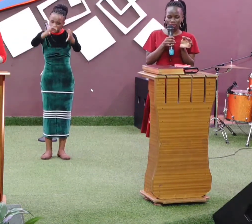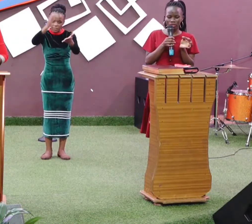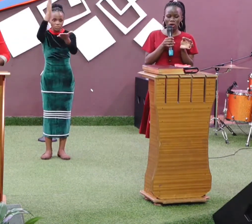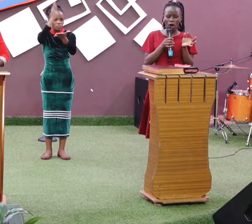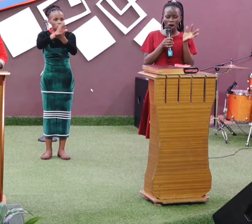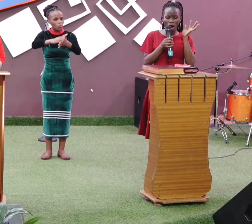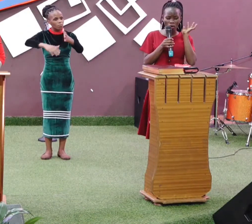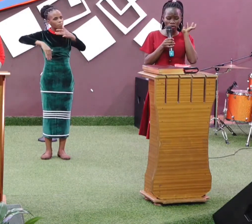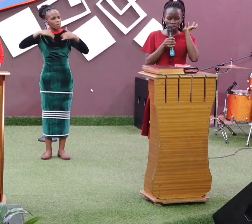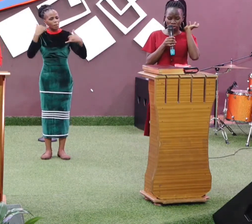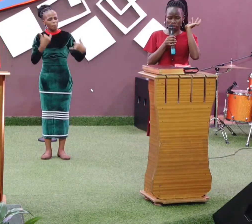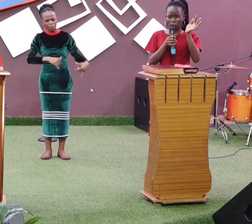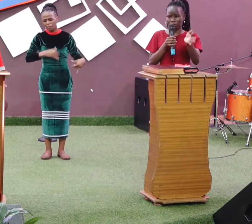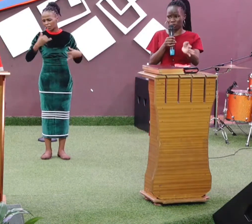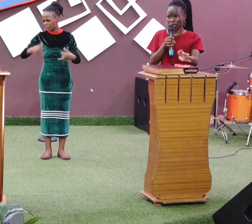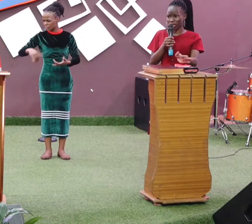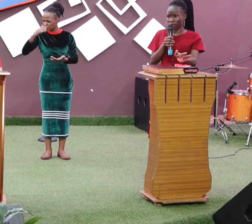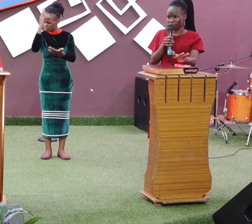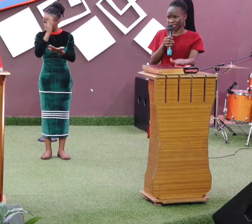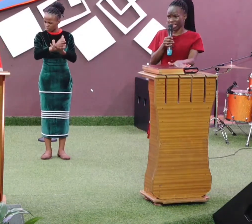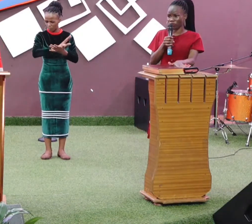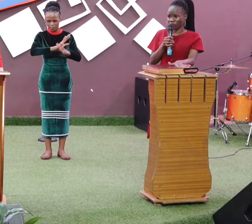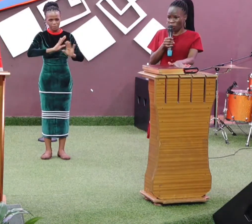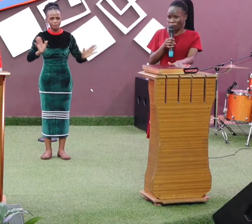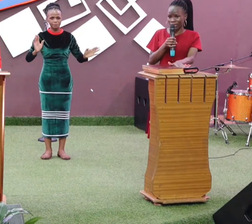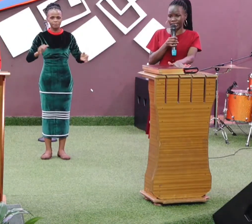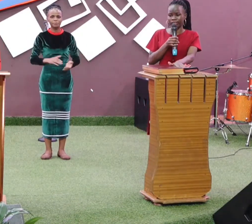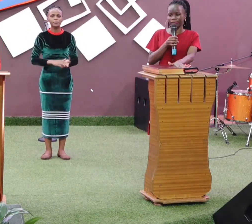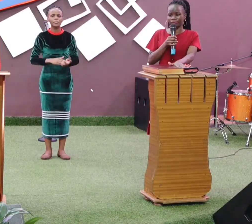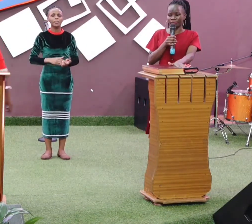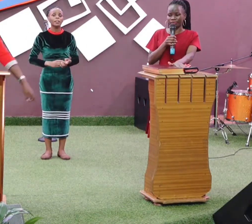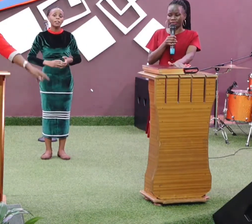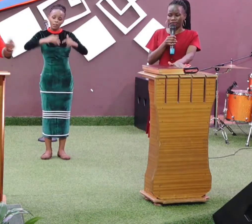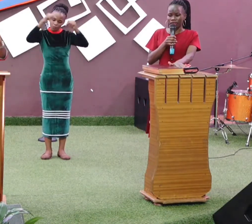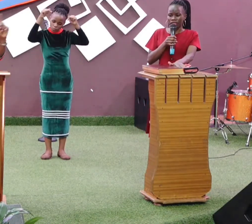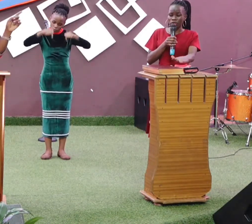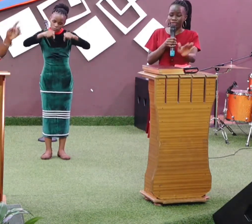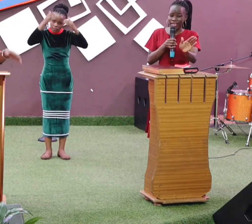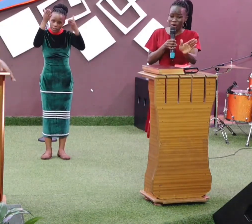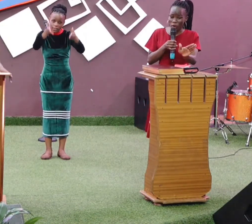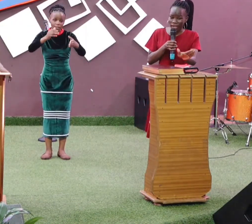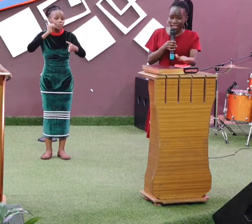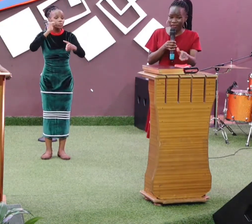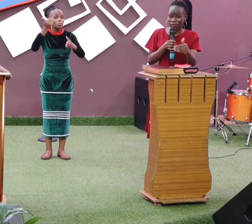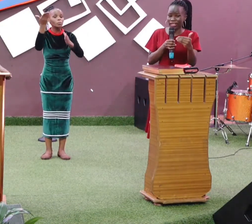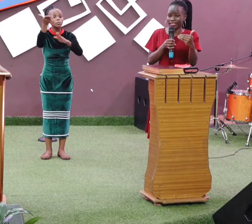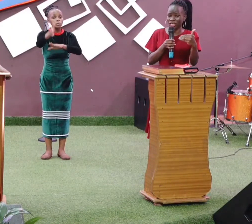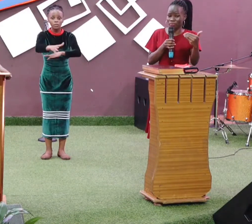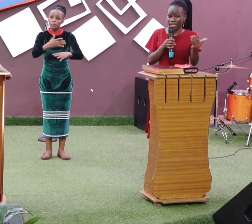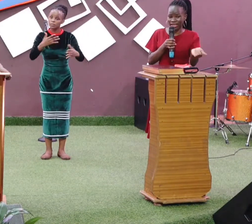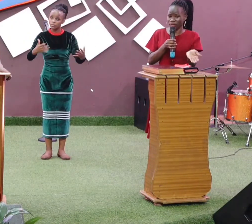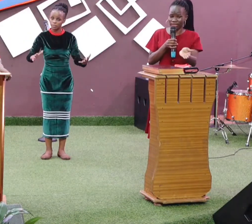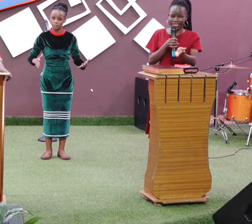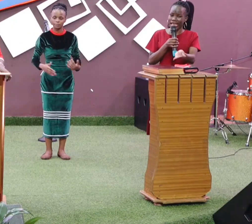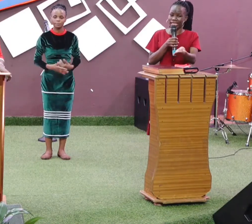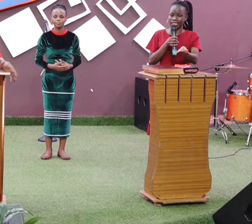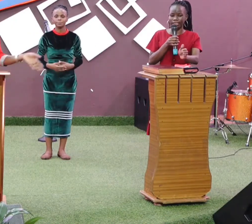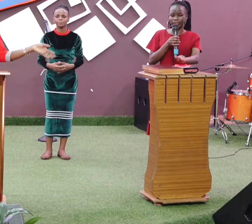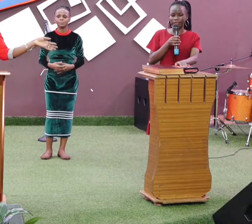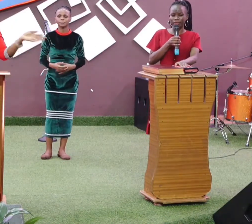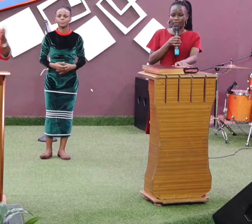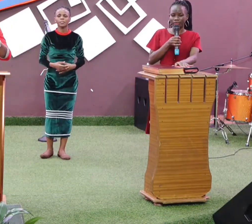victorious, you ought to stop joking with matters of God. Today you'll hear the following day you're being